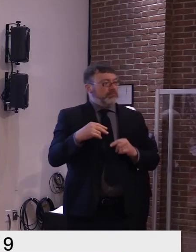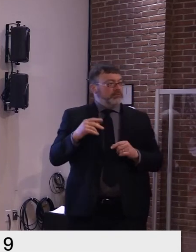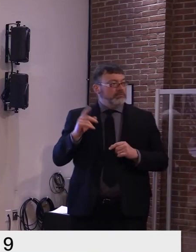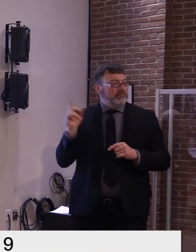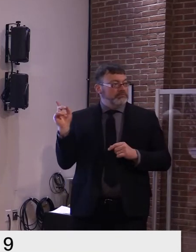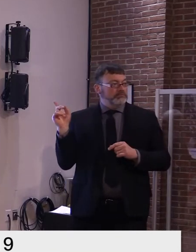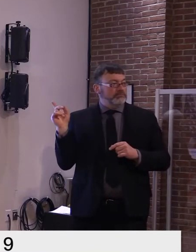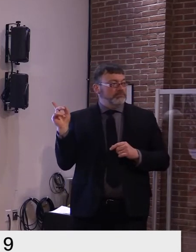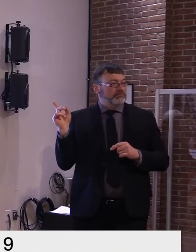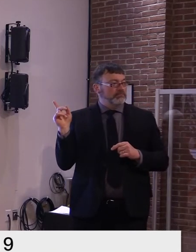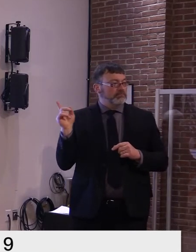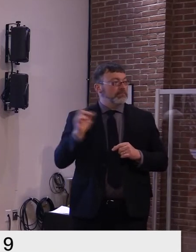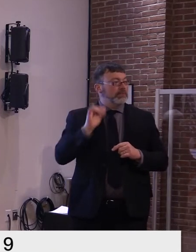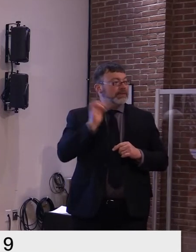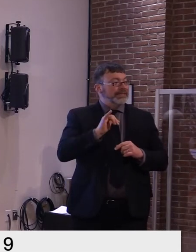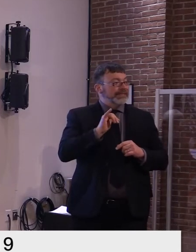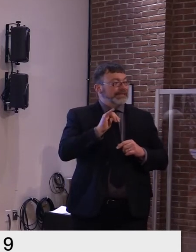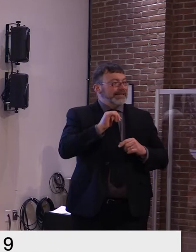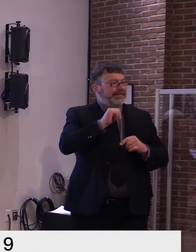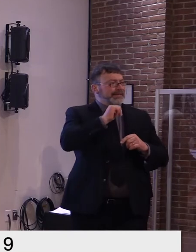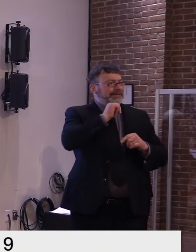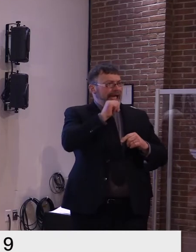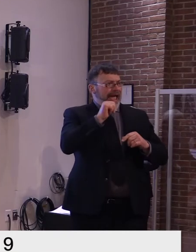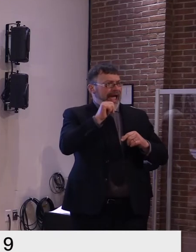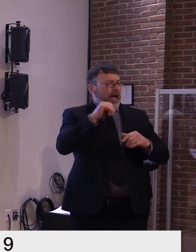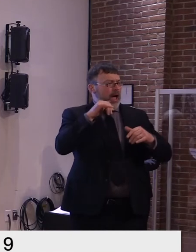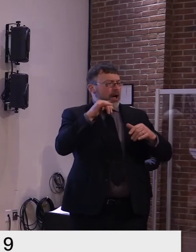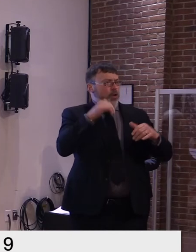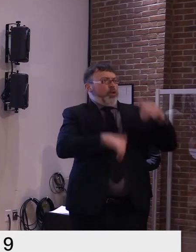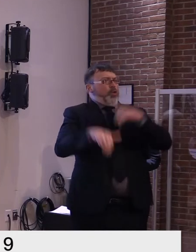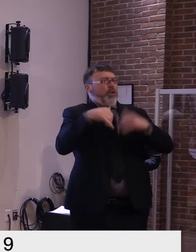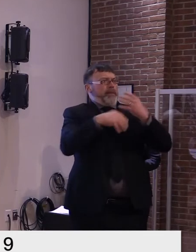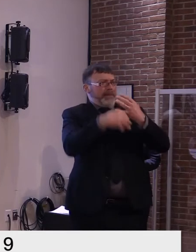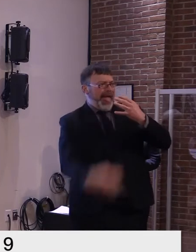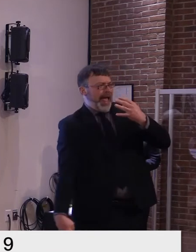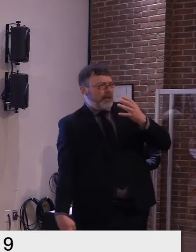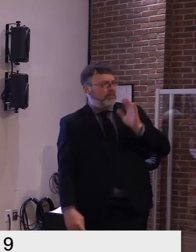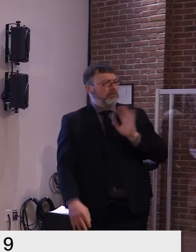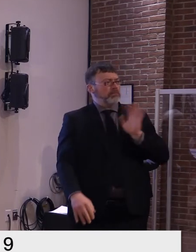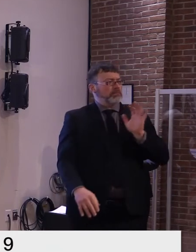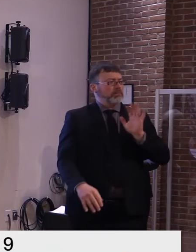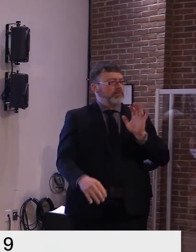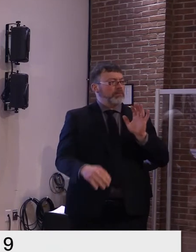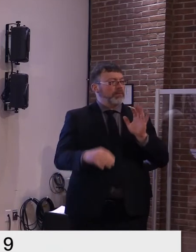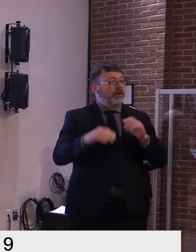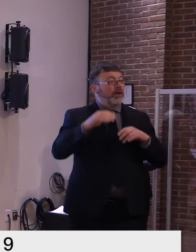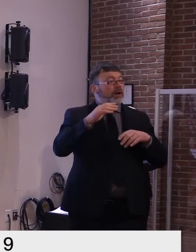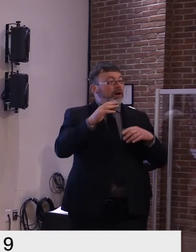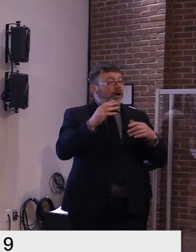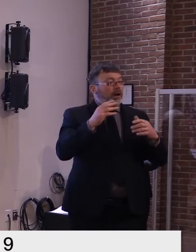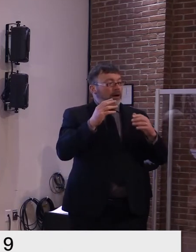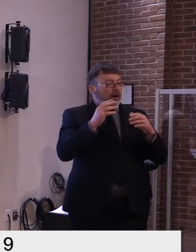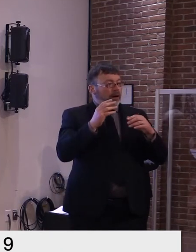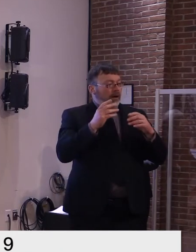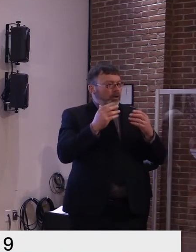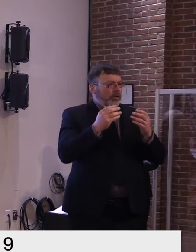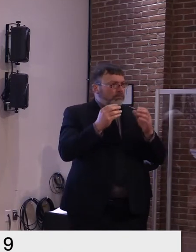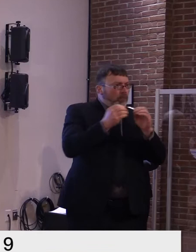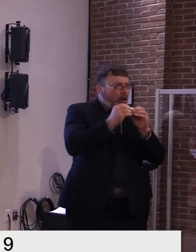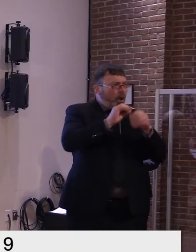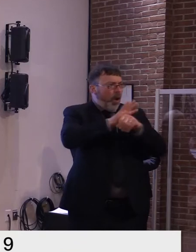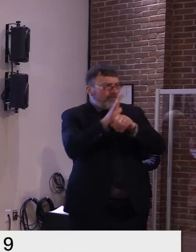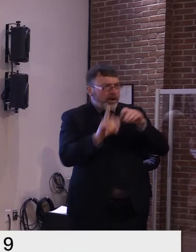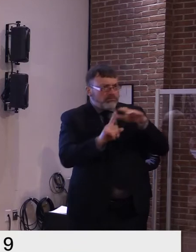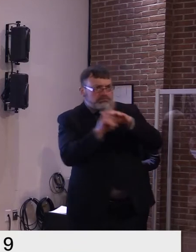not markedly increasing in numbers of facilities, and the numbers of cases is not accelerating